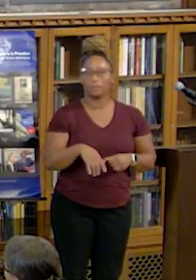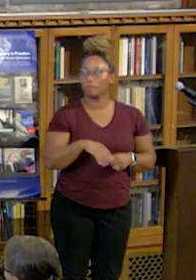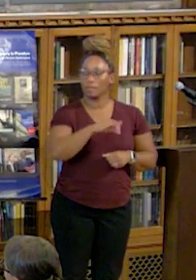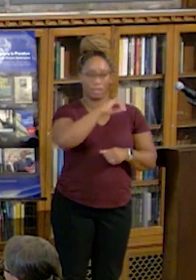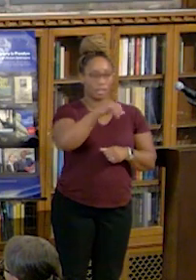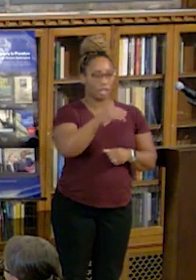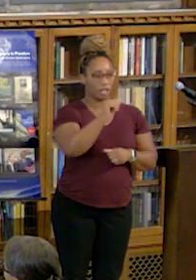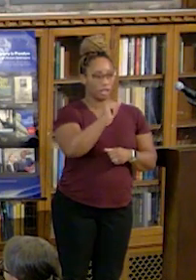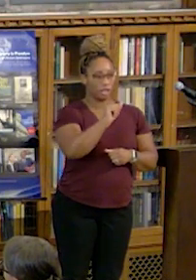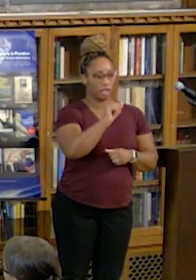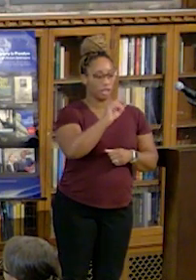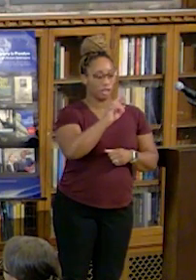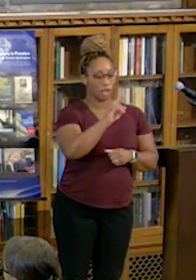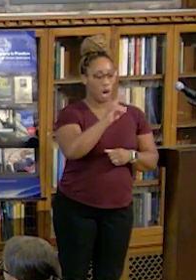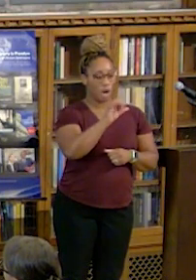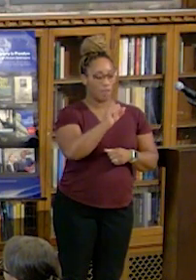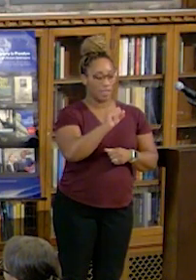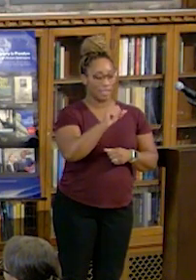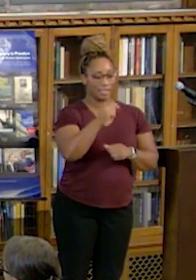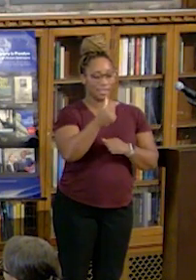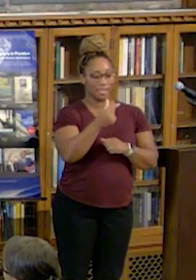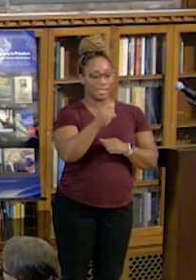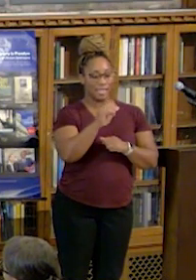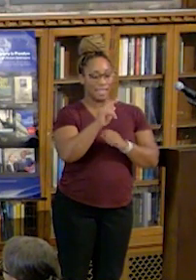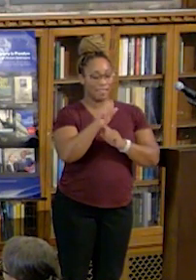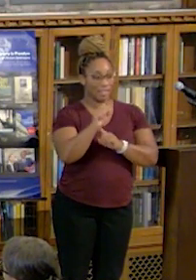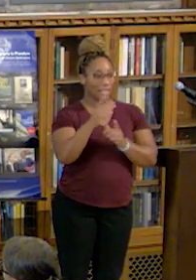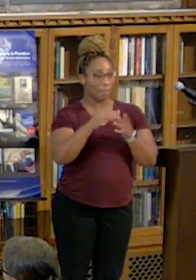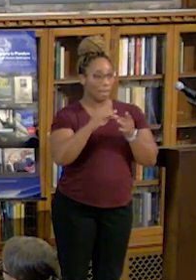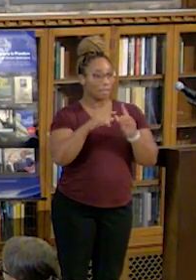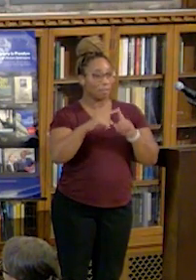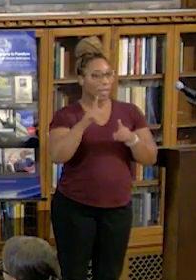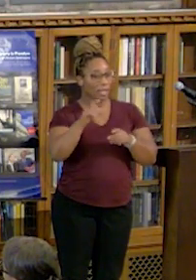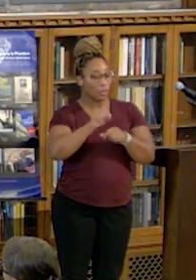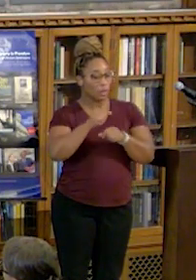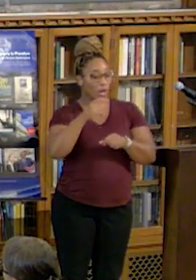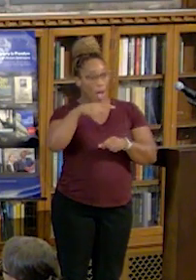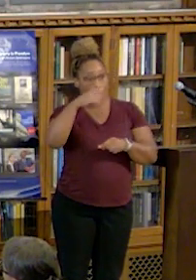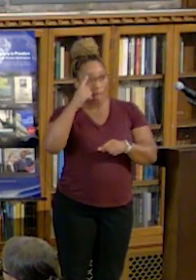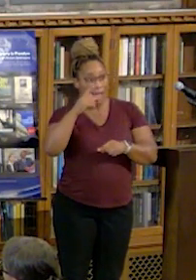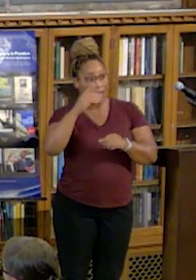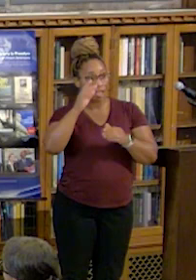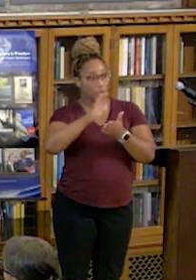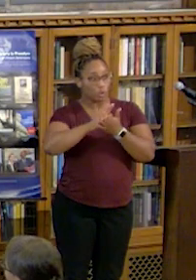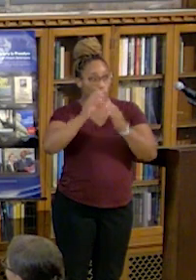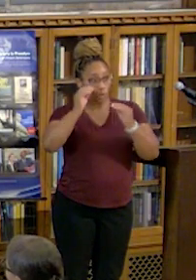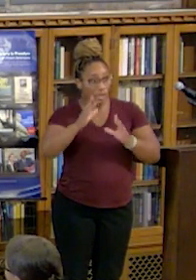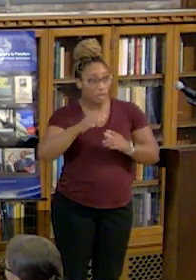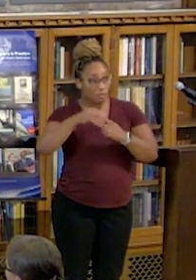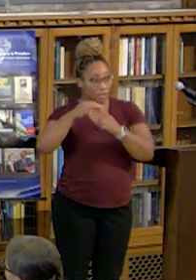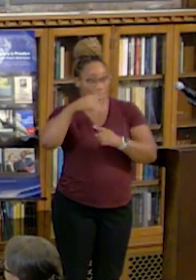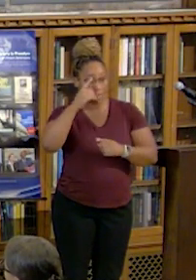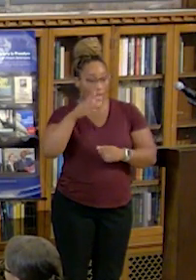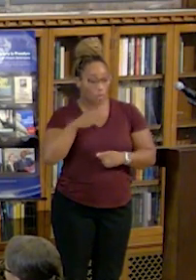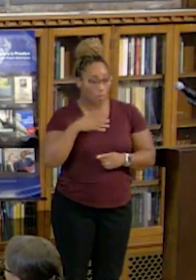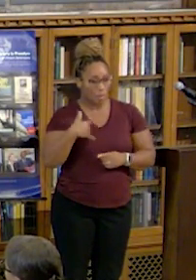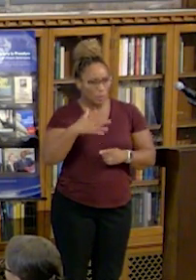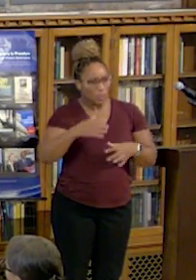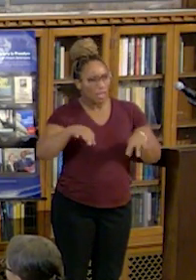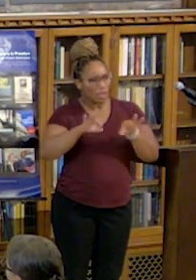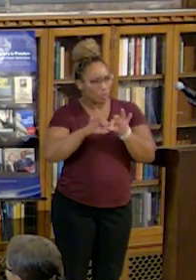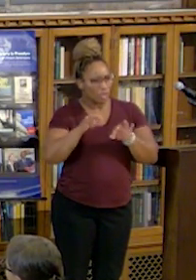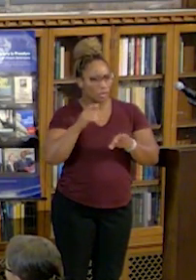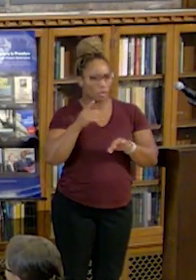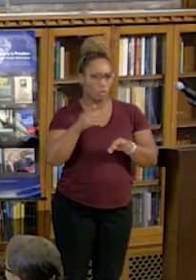Jarvis gibbons's name has come up several times during this conference but his work on black school teachers but especially black women in particular is critical